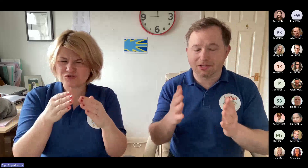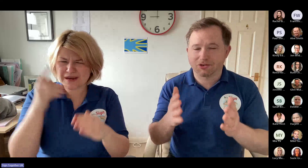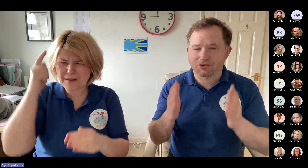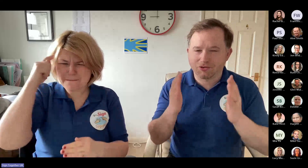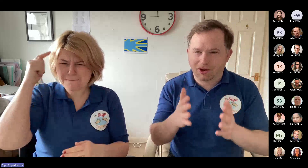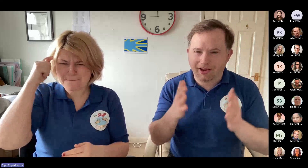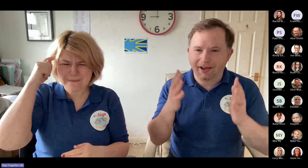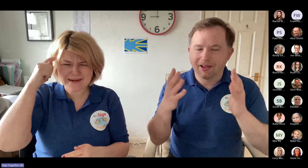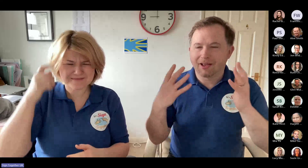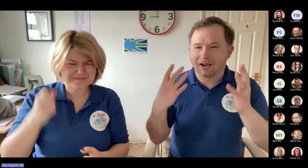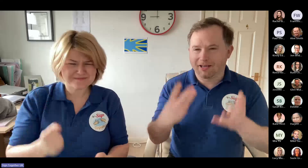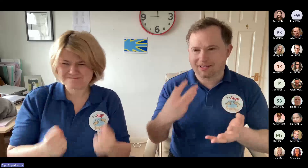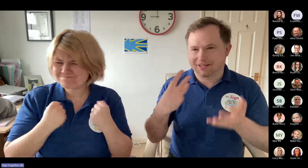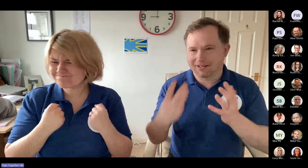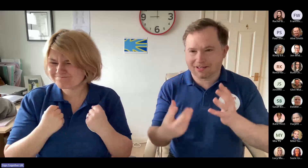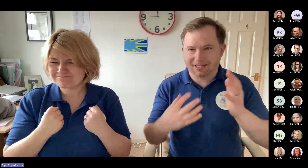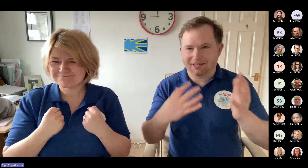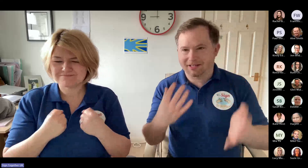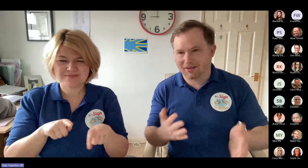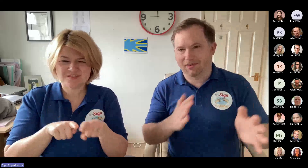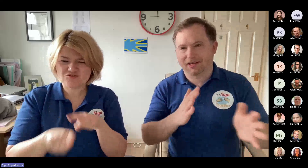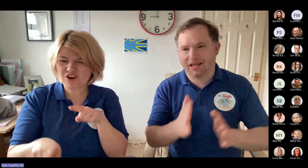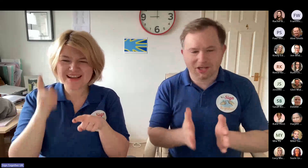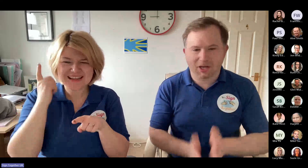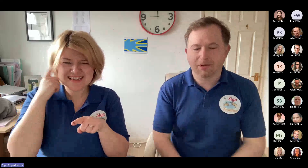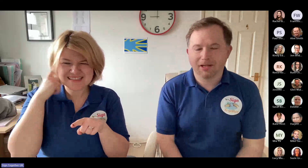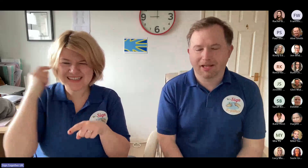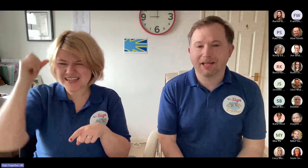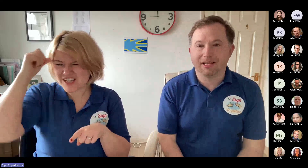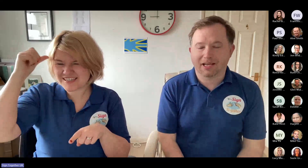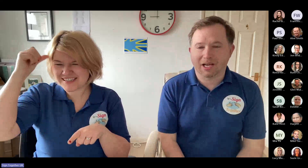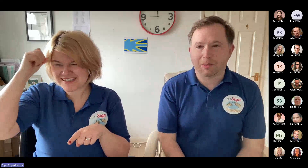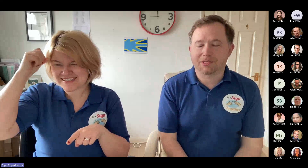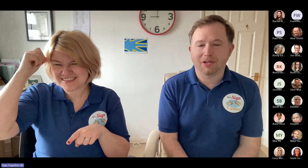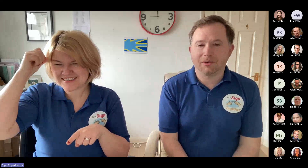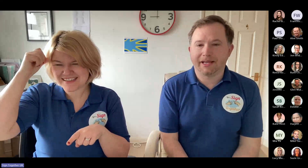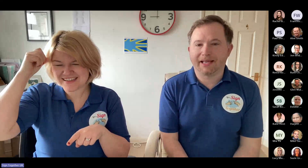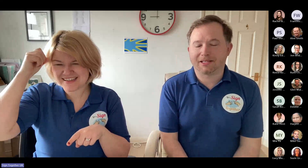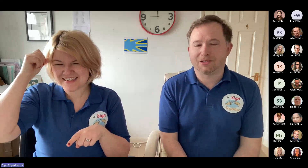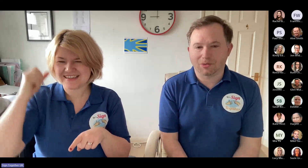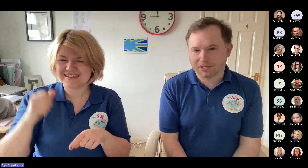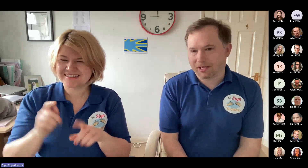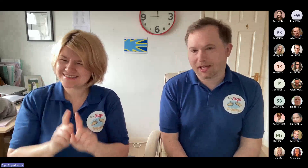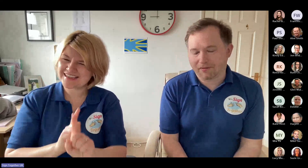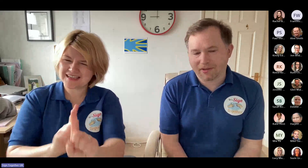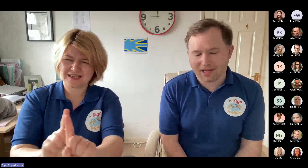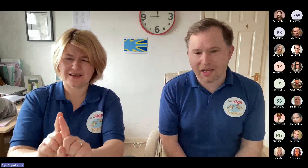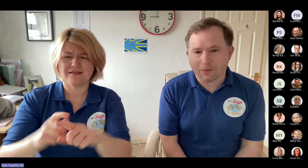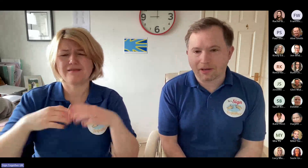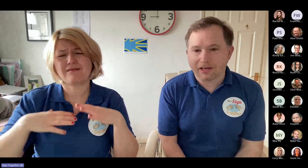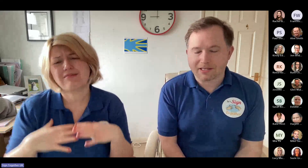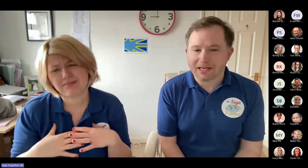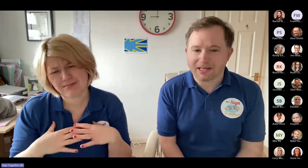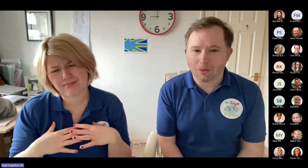to try and listen, understand, decipher, catch up is absolutely exhausting. And if there's anyone listening now